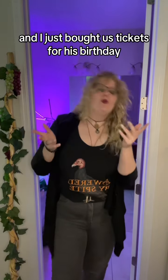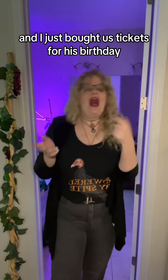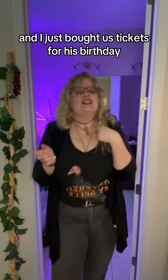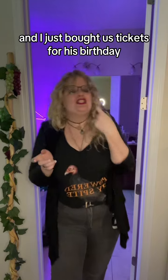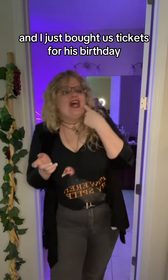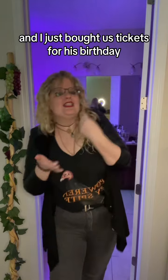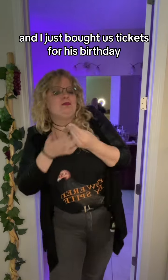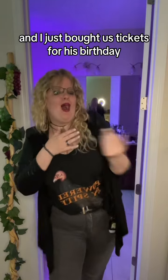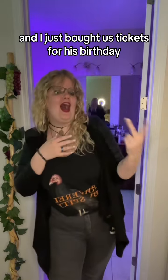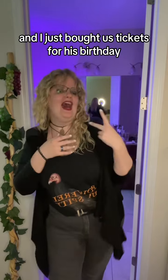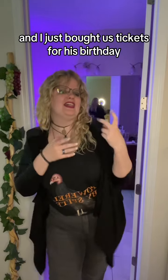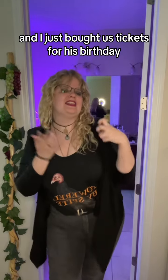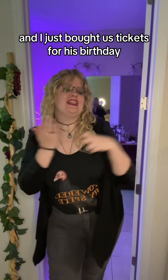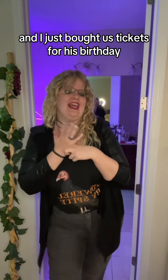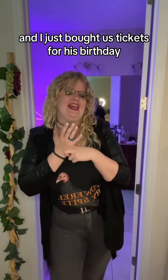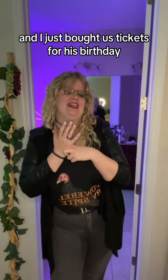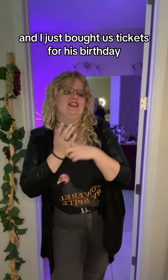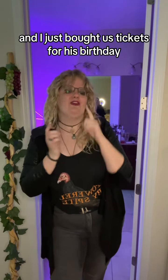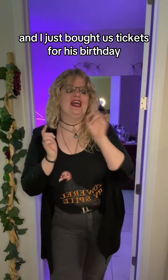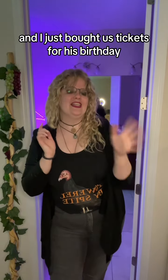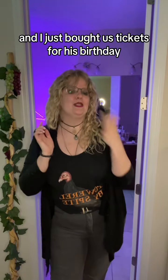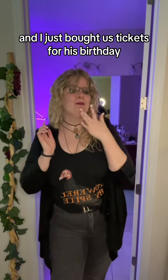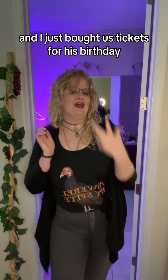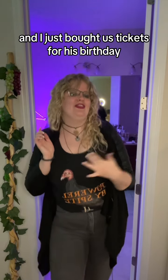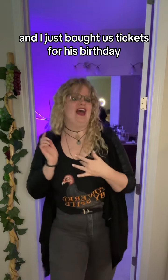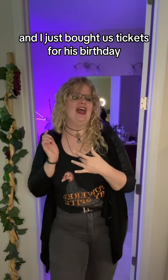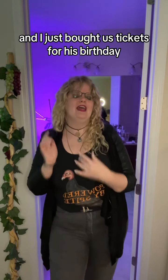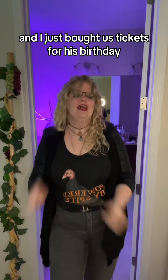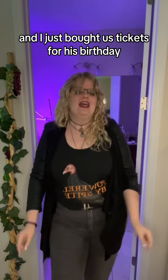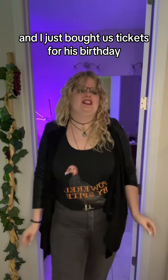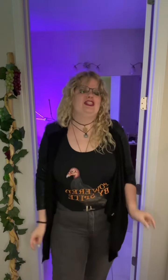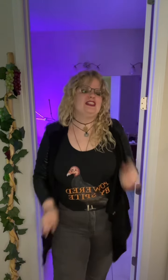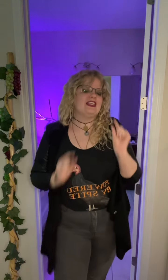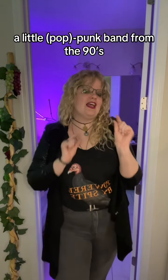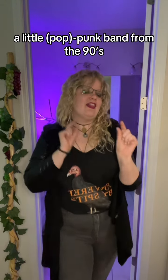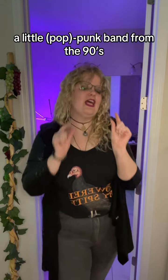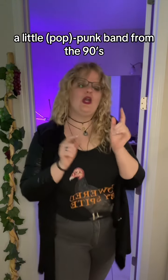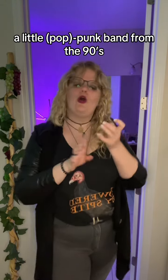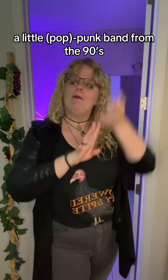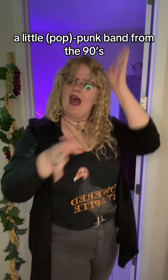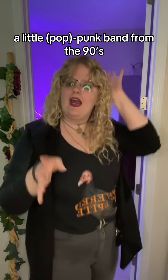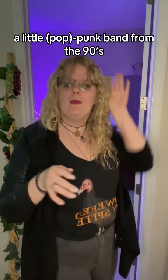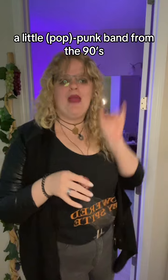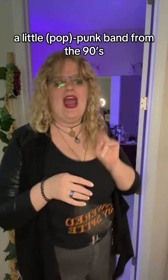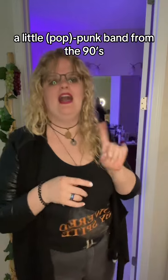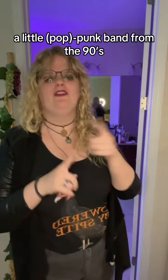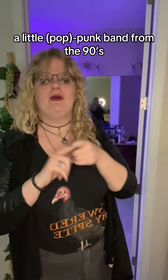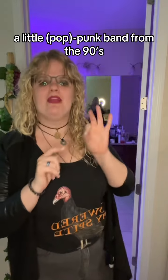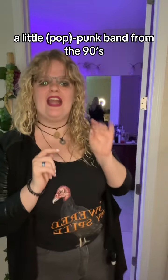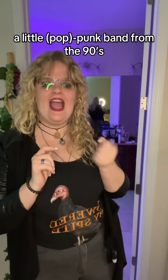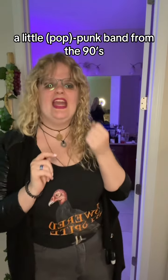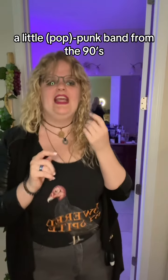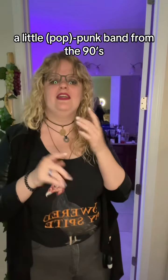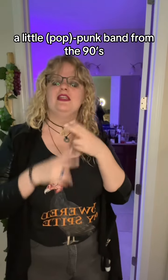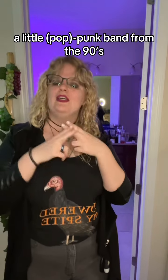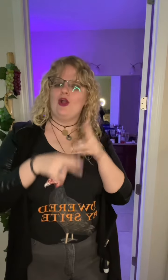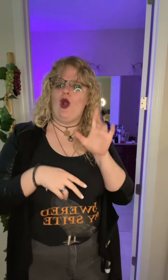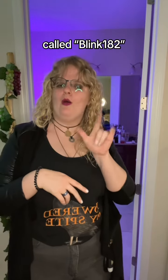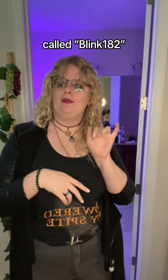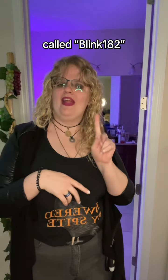I just bought a ticket for his birthday. Just a little punk band from the 90s called